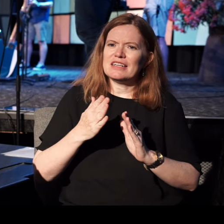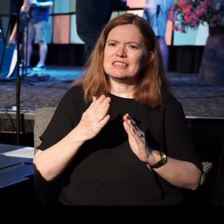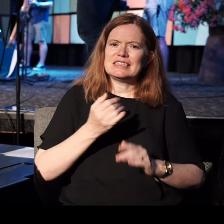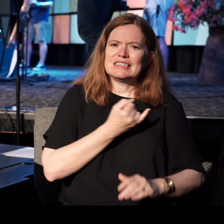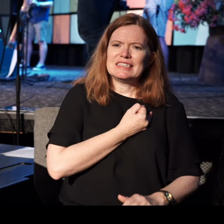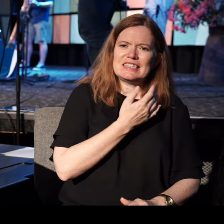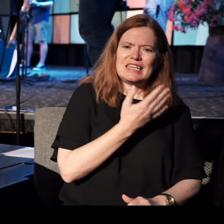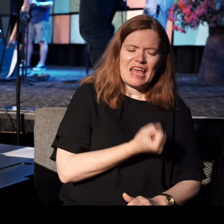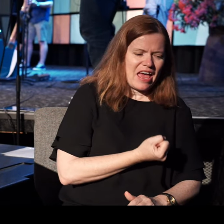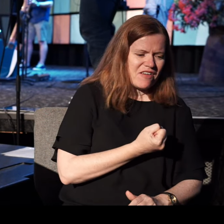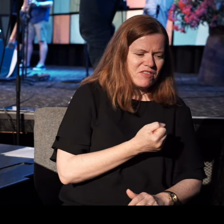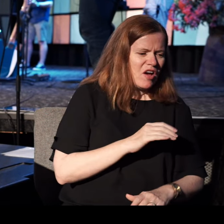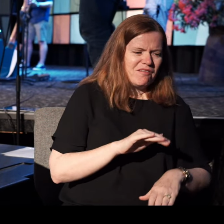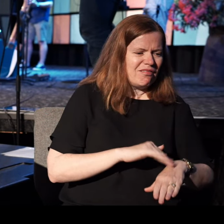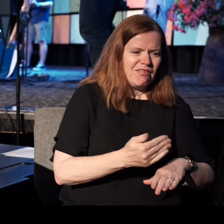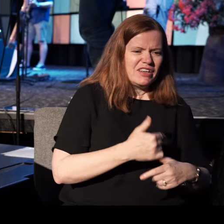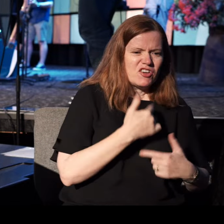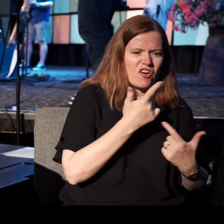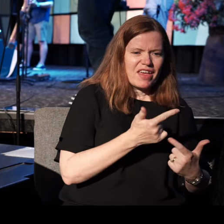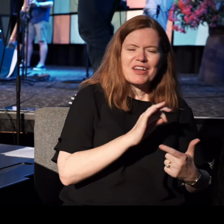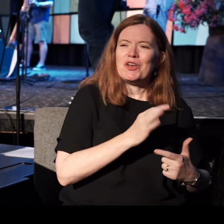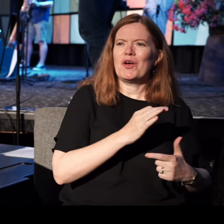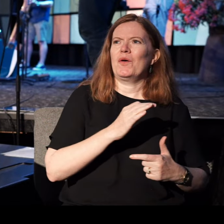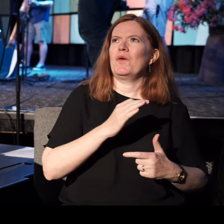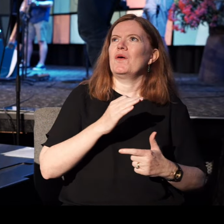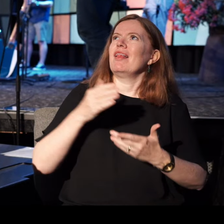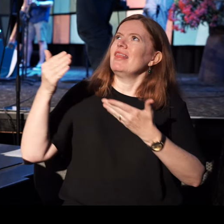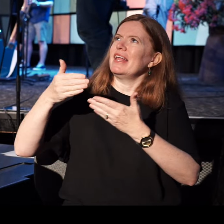about that, but allowing Him to transform and shape